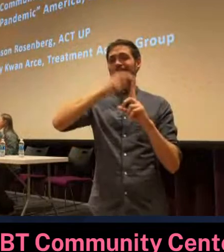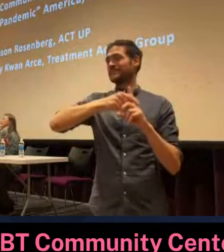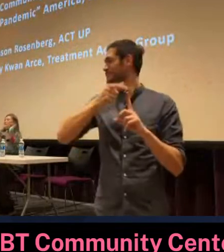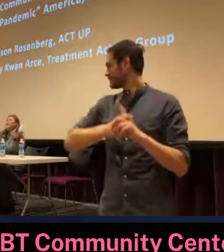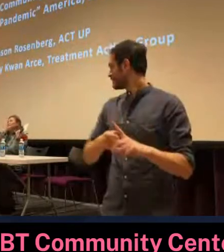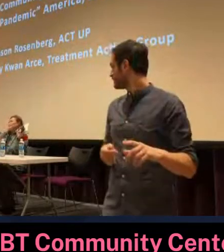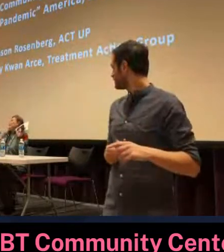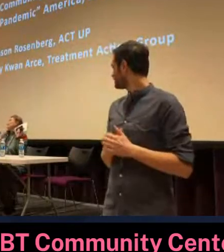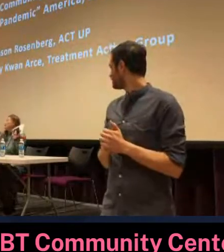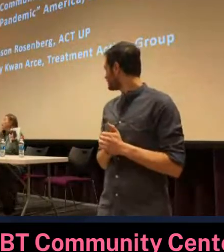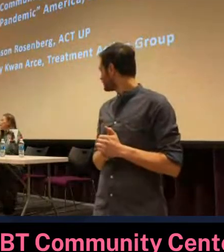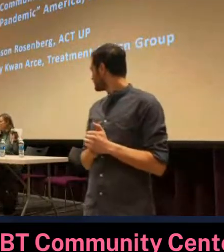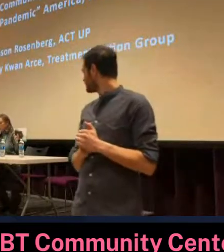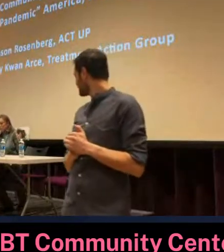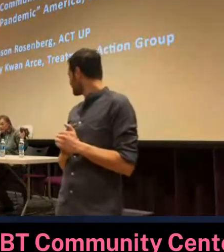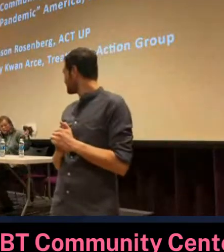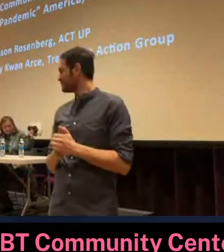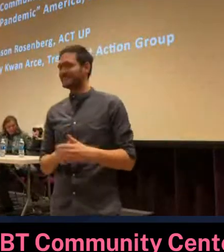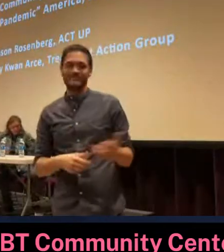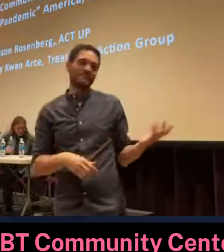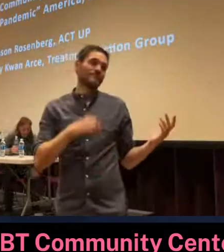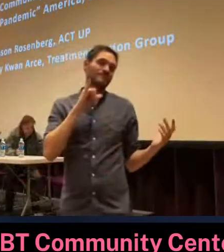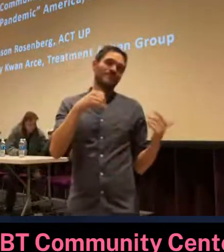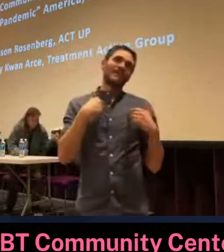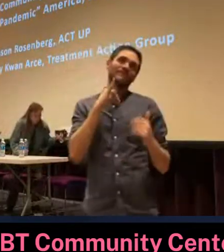what's that? There's that conversation.